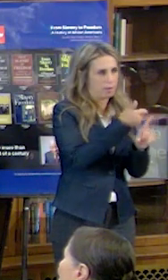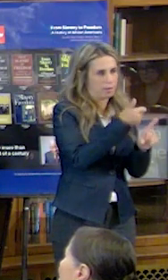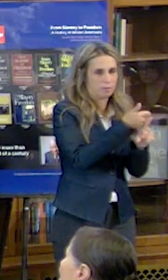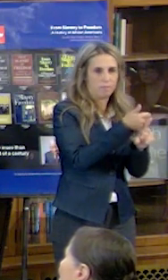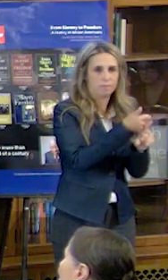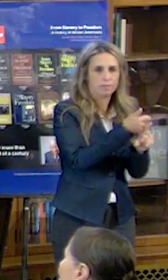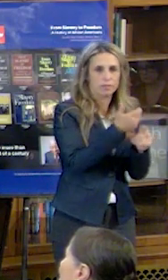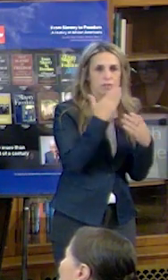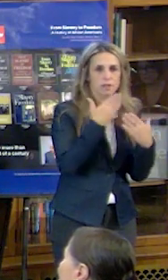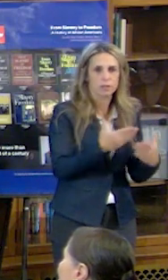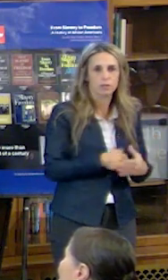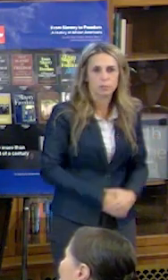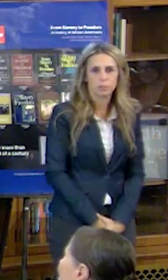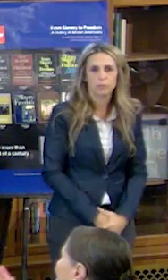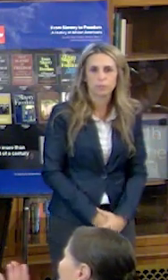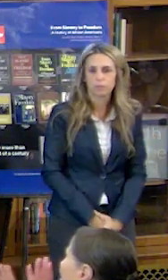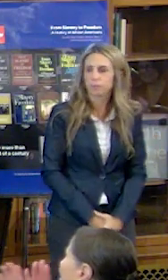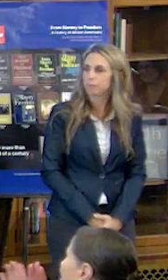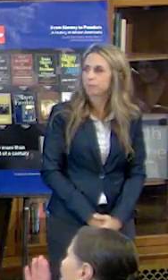actually is thank